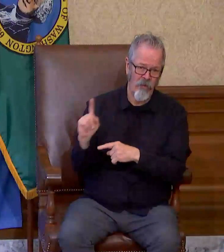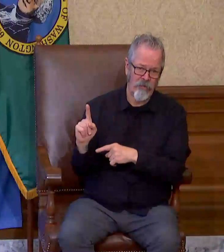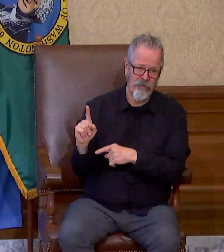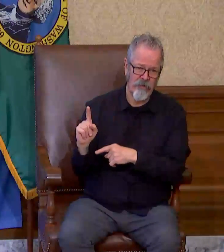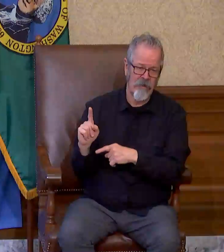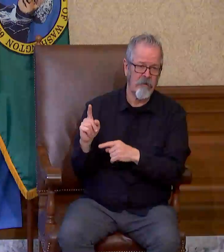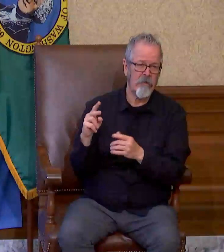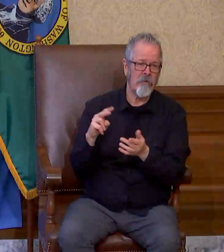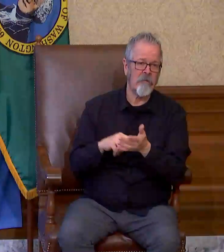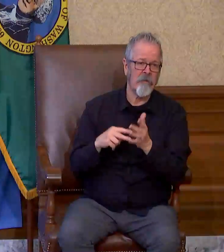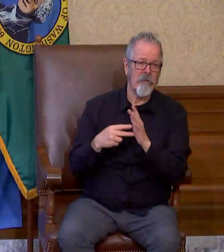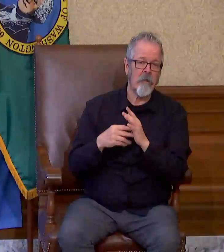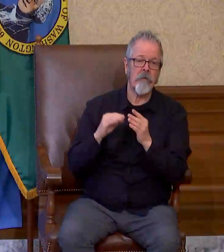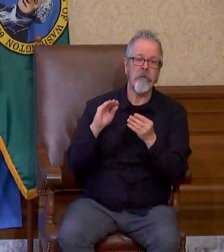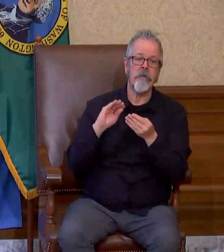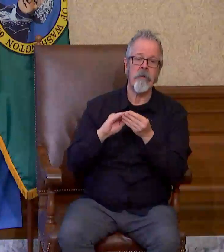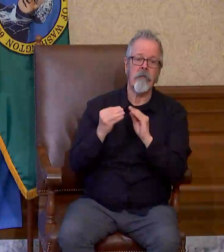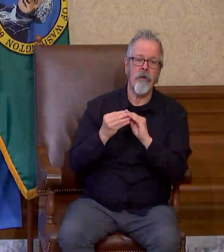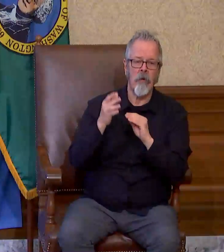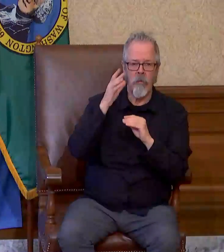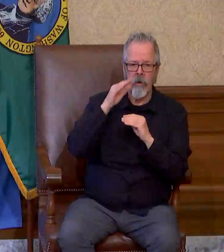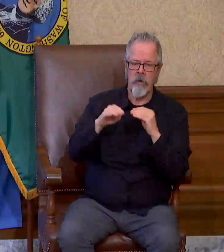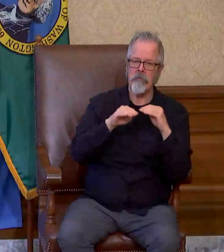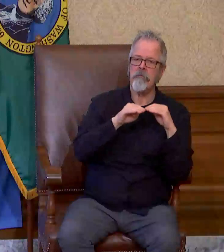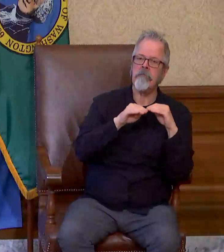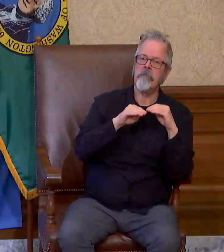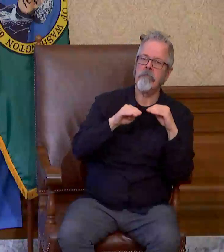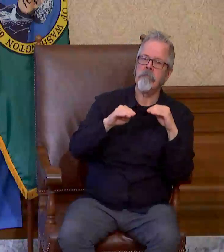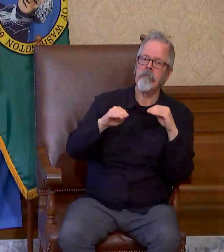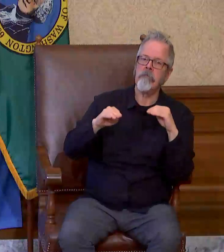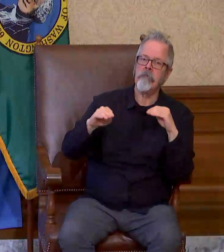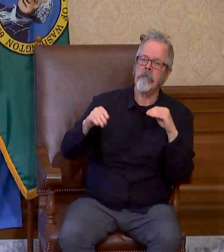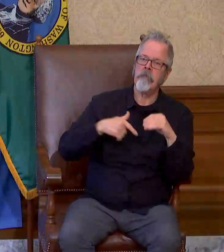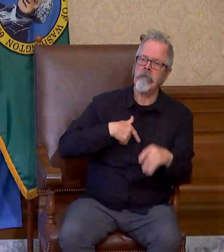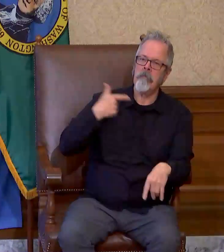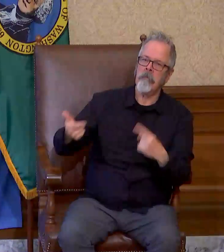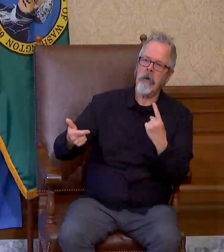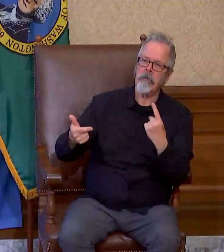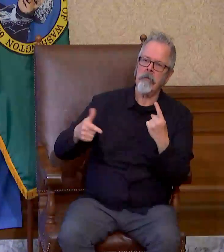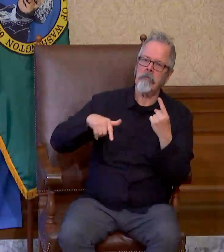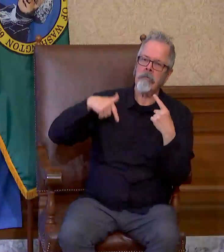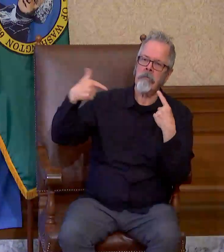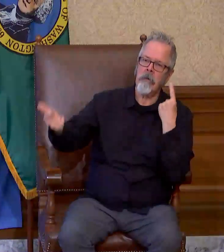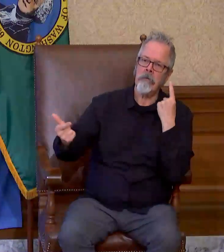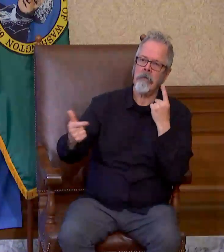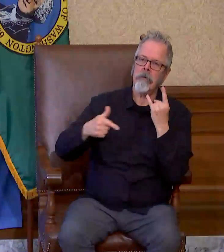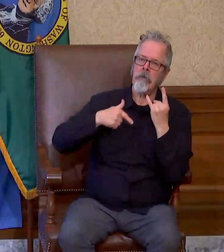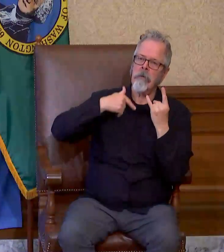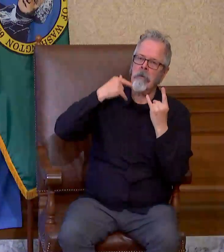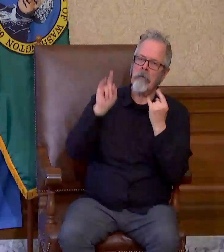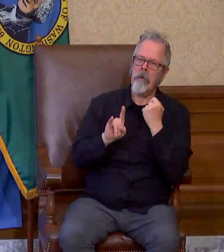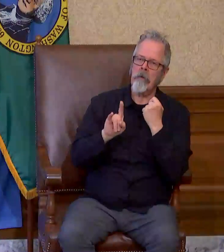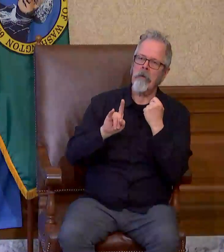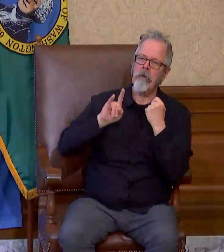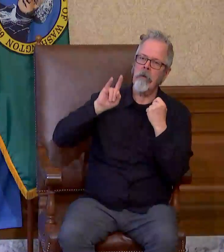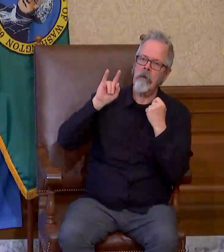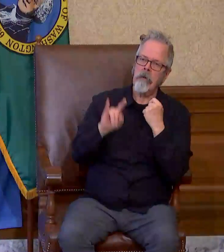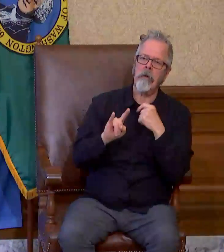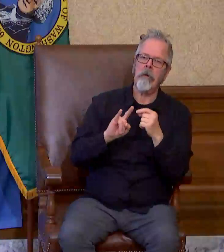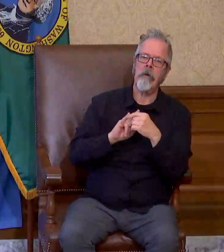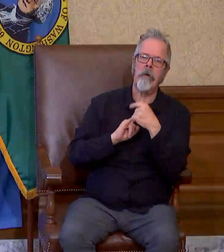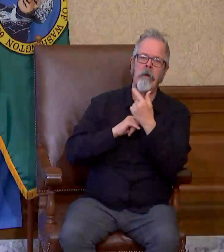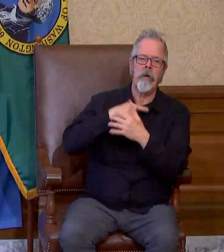every day. So we have to significantly drive that down. Now, we hope to be able to do that, again, through a combination of